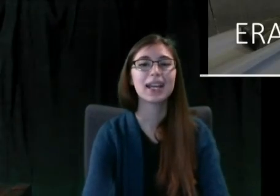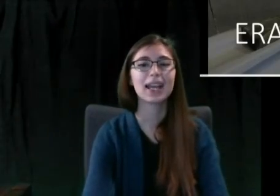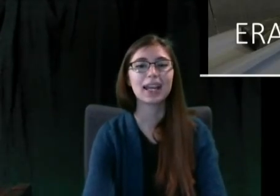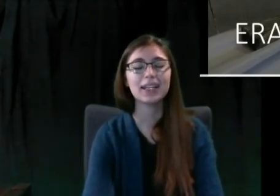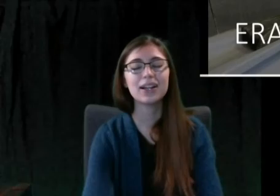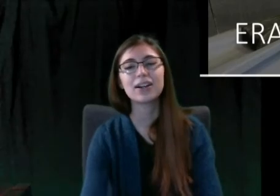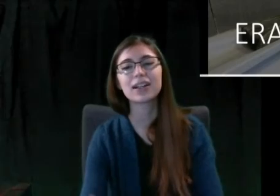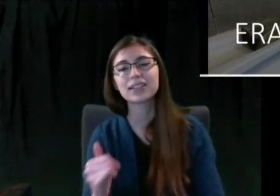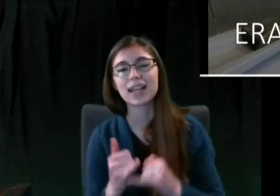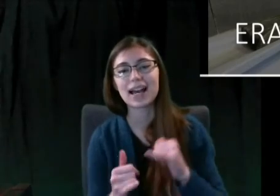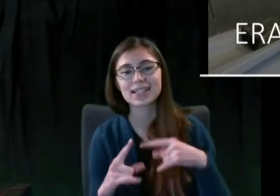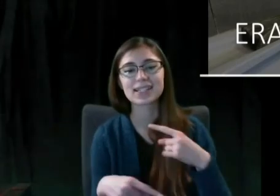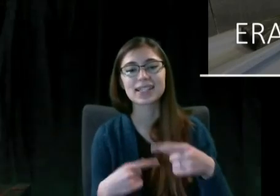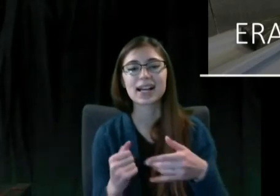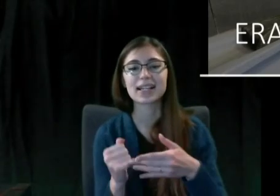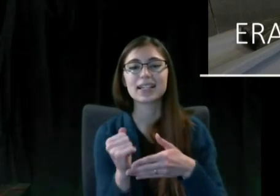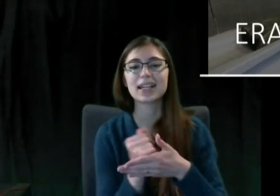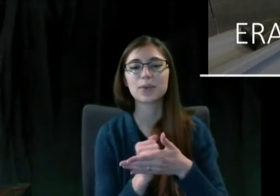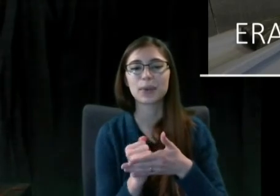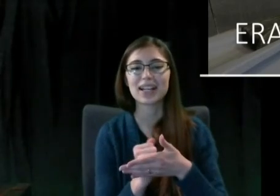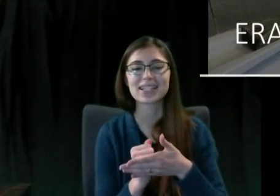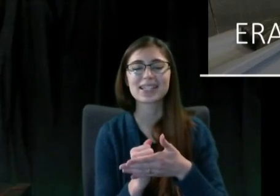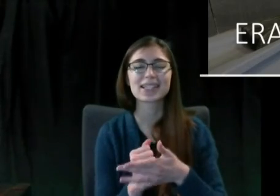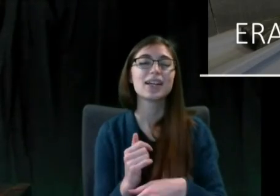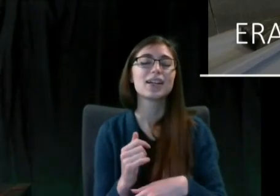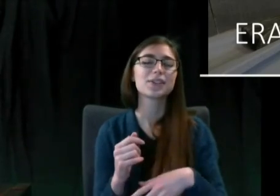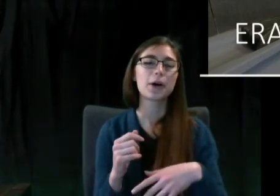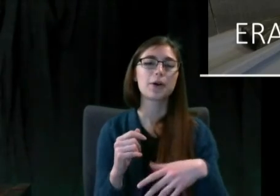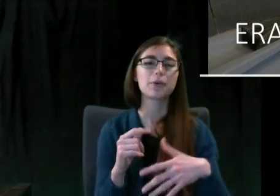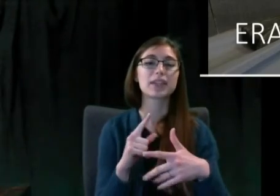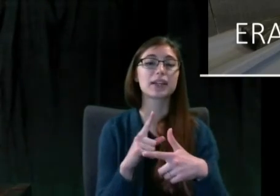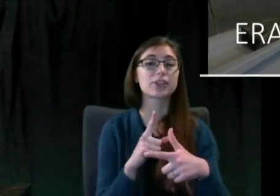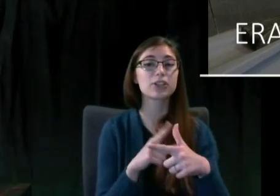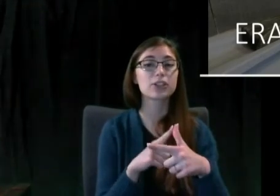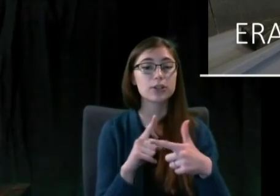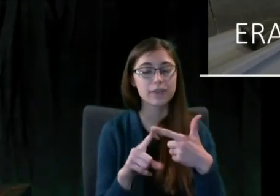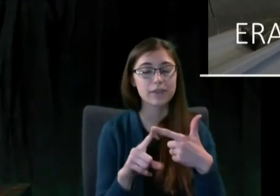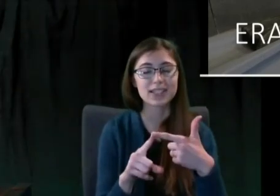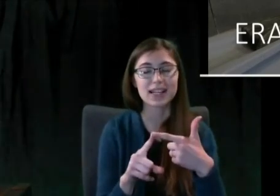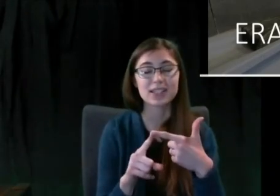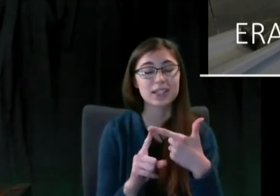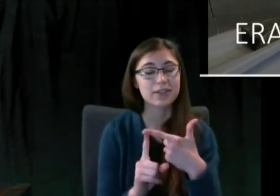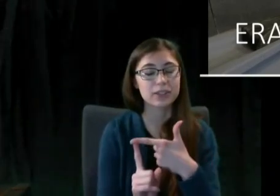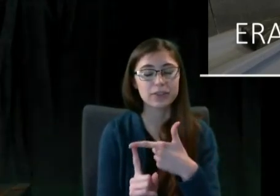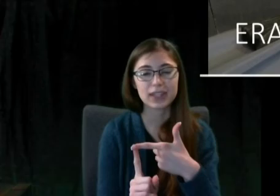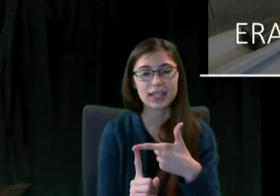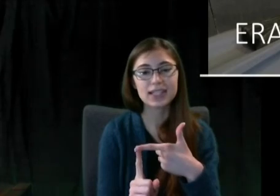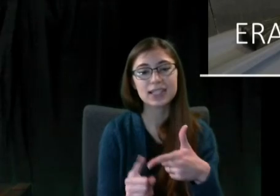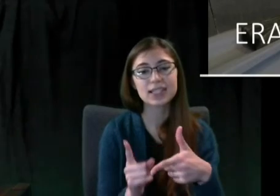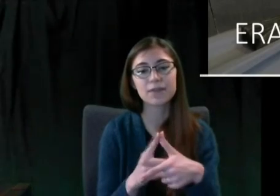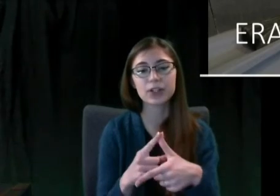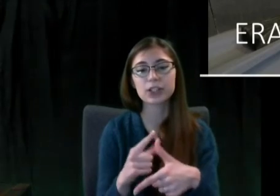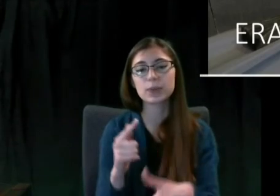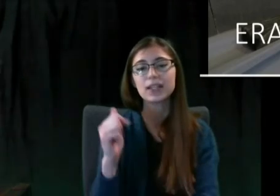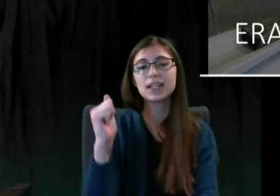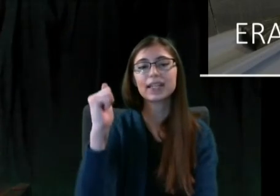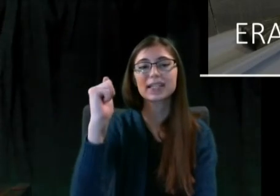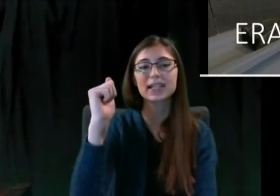And our last sign, erase. So there's two different signs you can do for this. The first one is